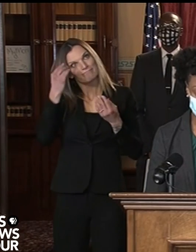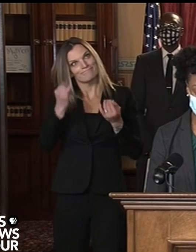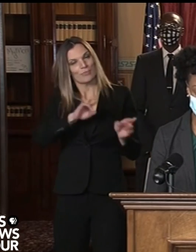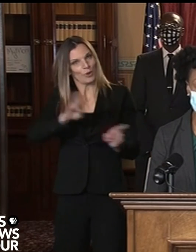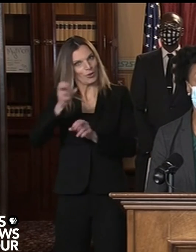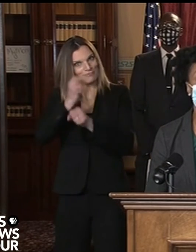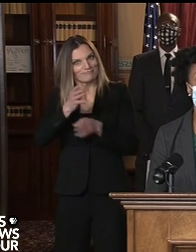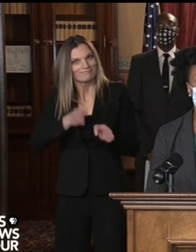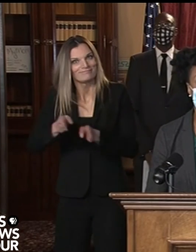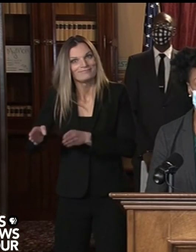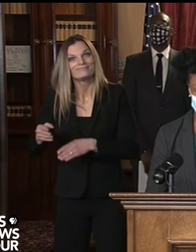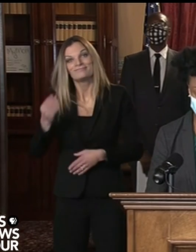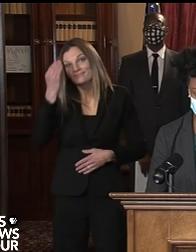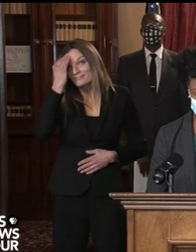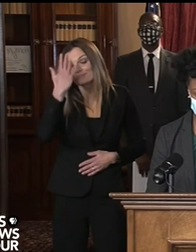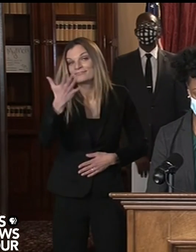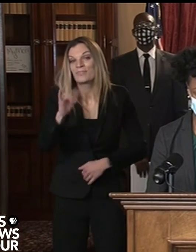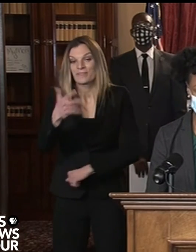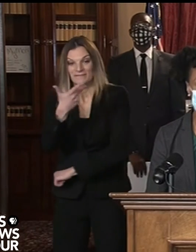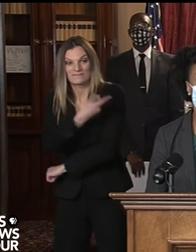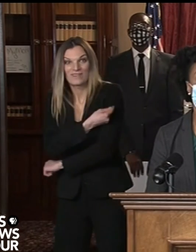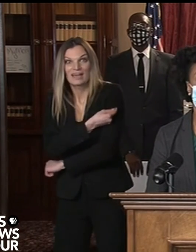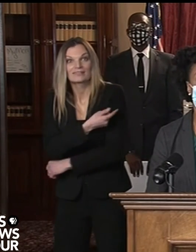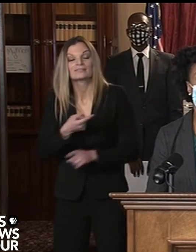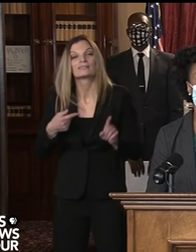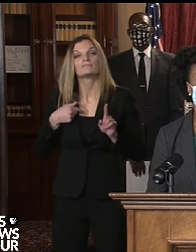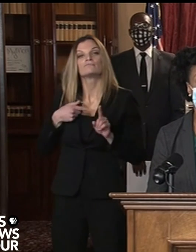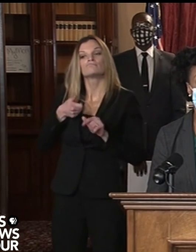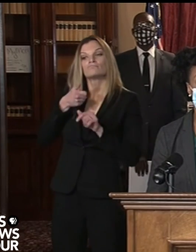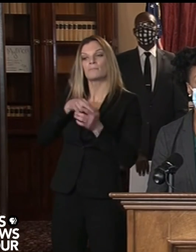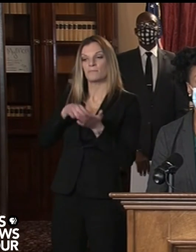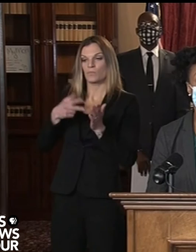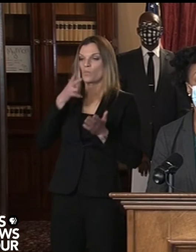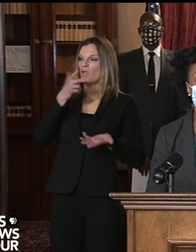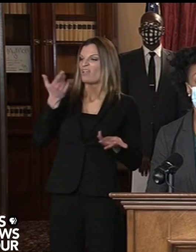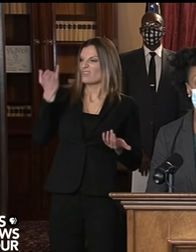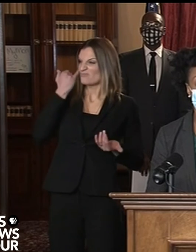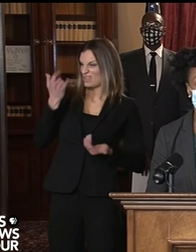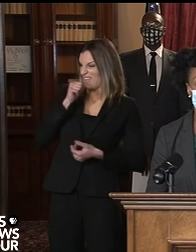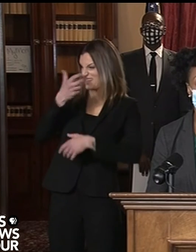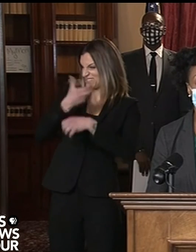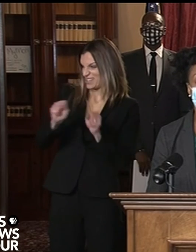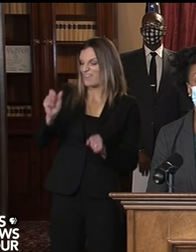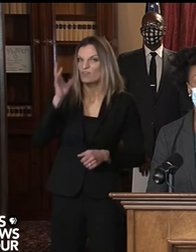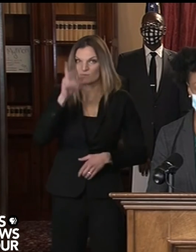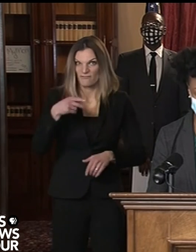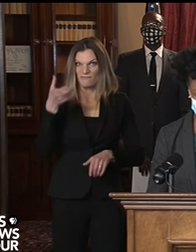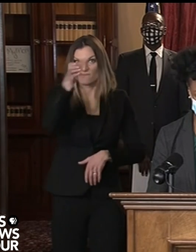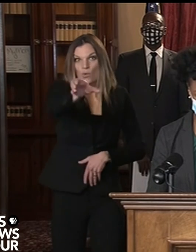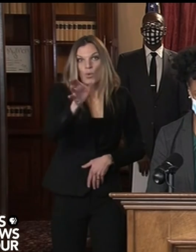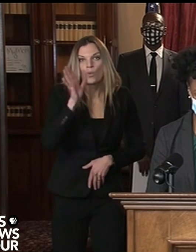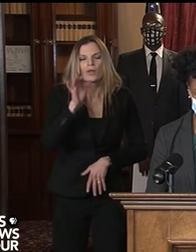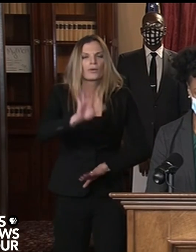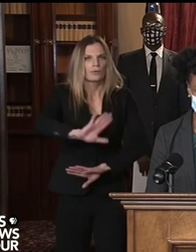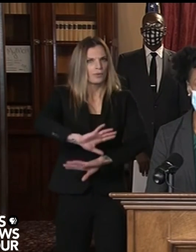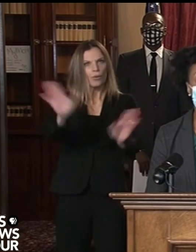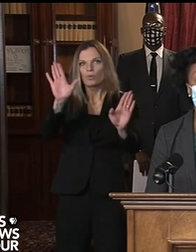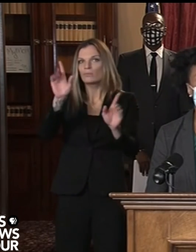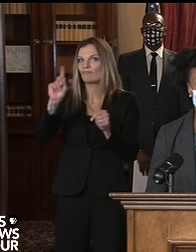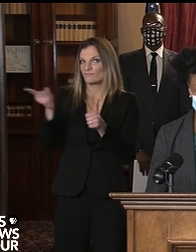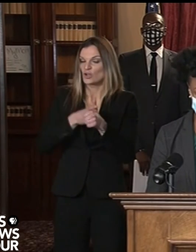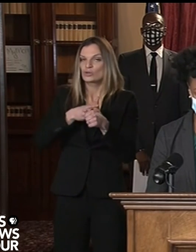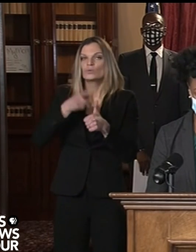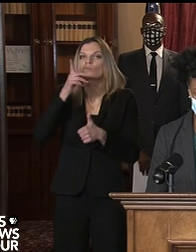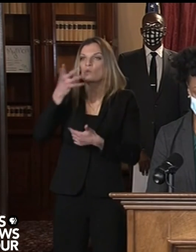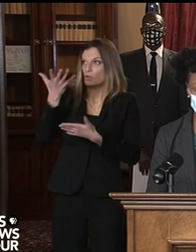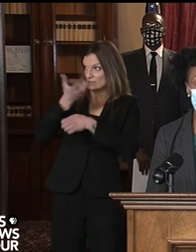we will not promote this vaccine in Michigan unless the science is clear that it is safe and effective. The